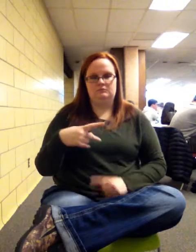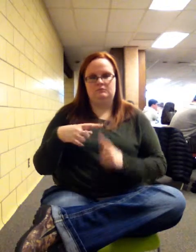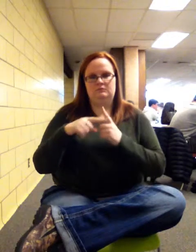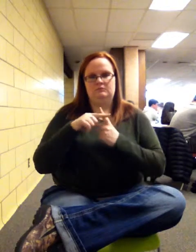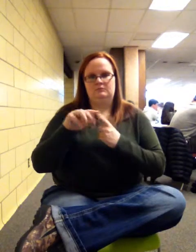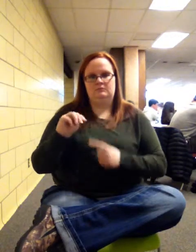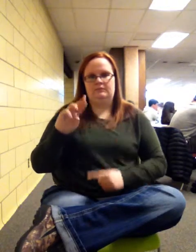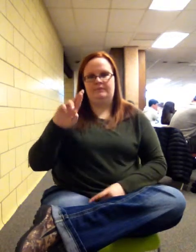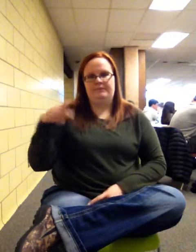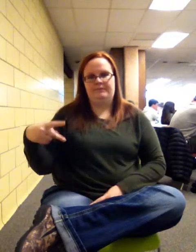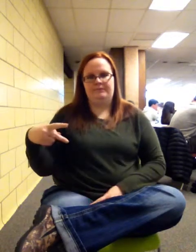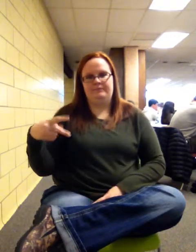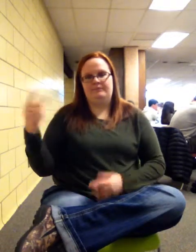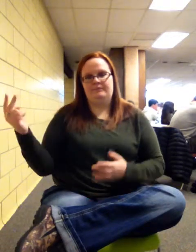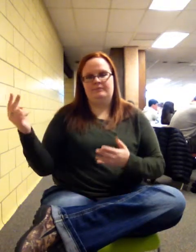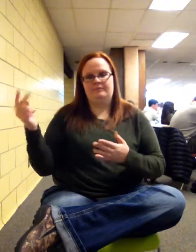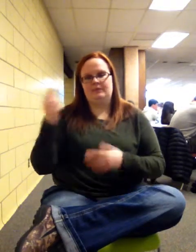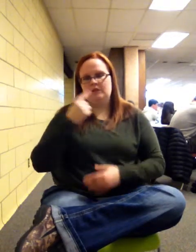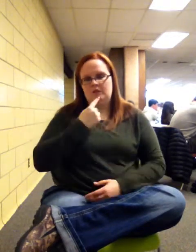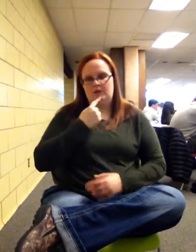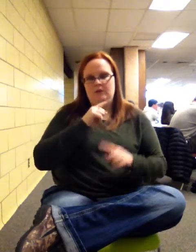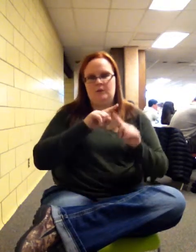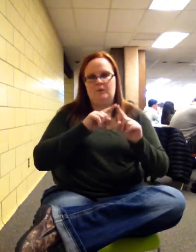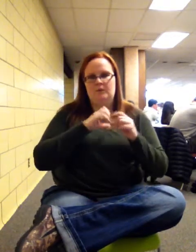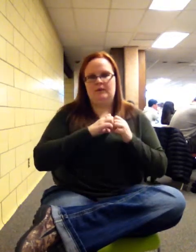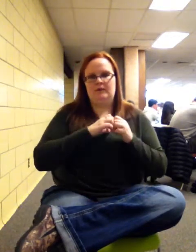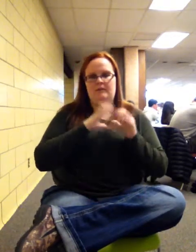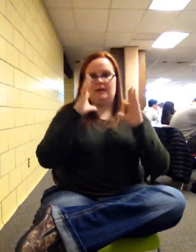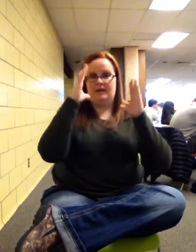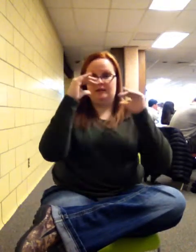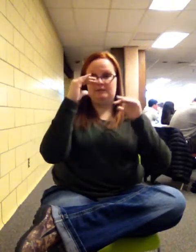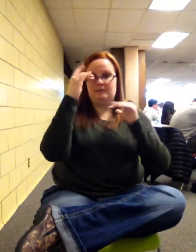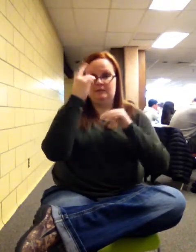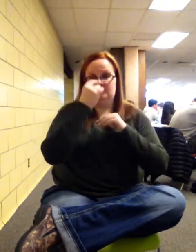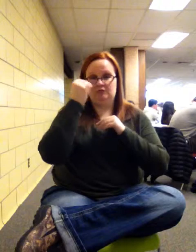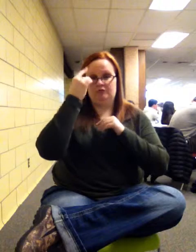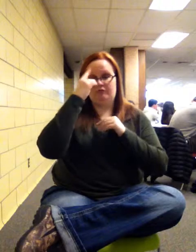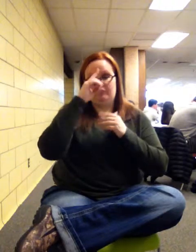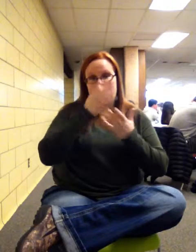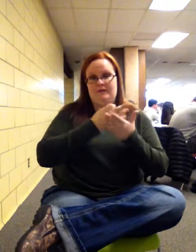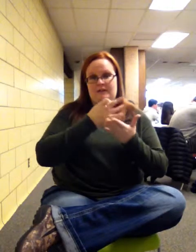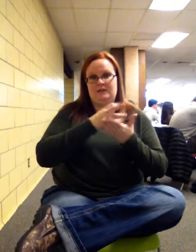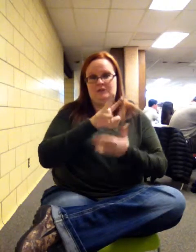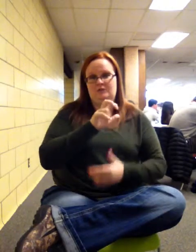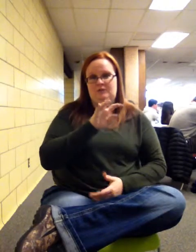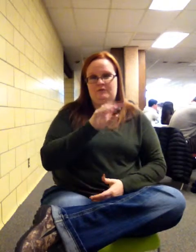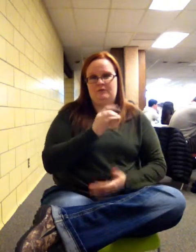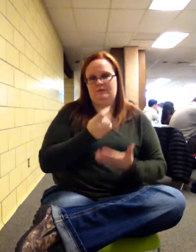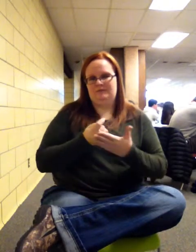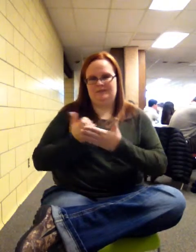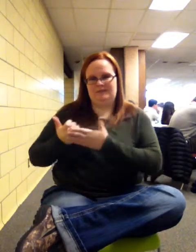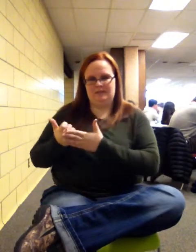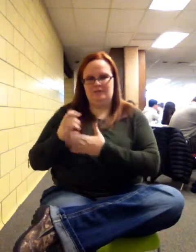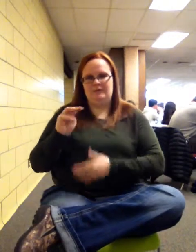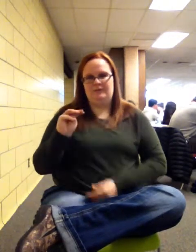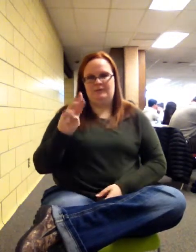But they're saying, well, with expectations theory for Finance 340, let's leave out maturity risk premium. Because we want to keep